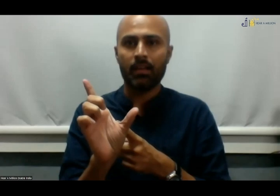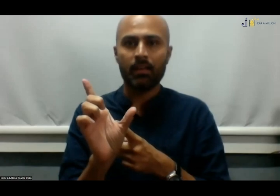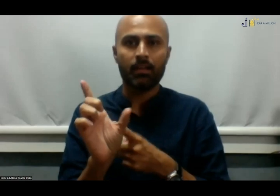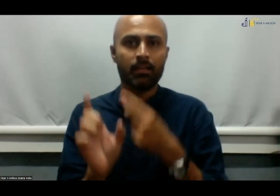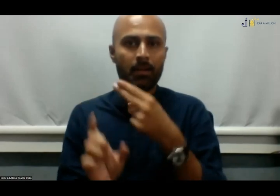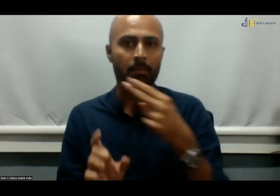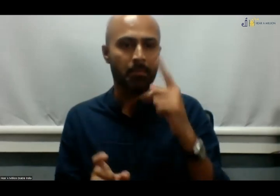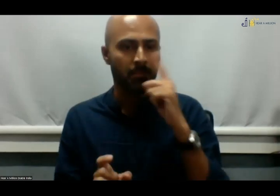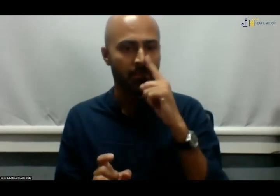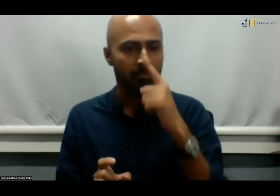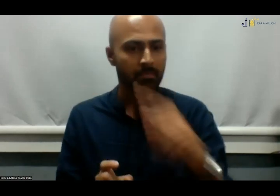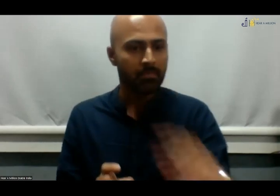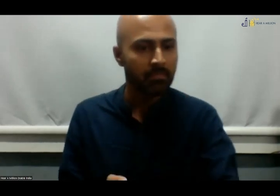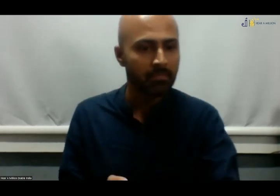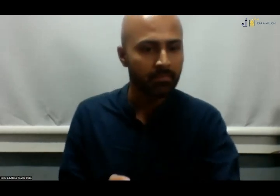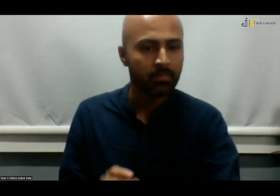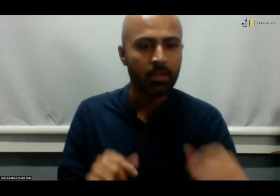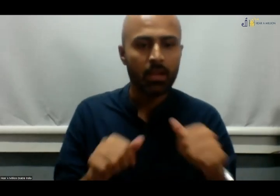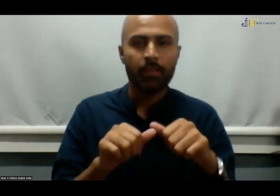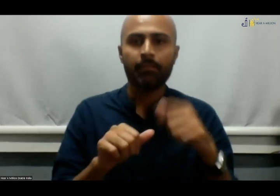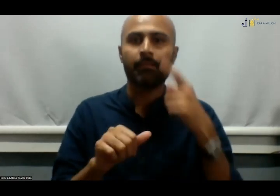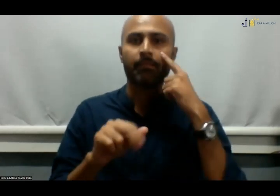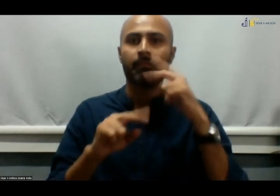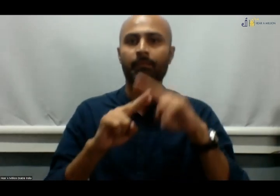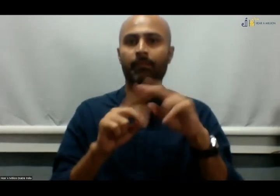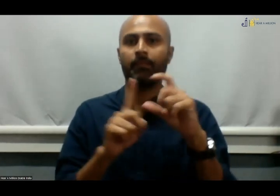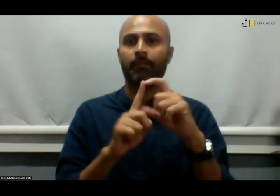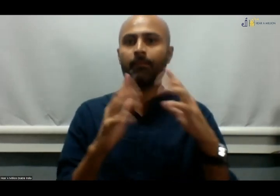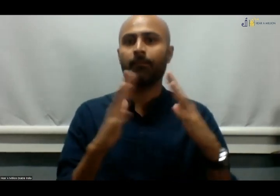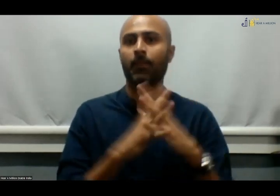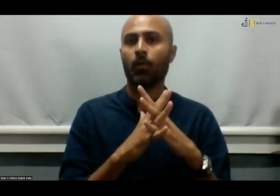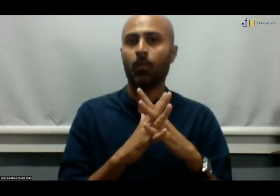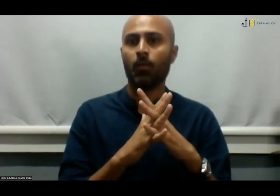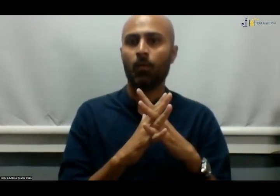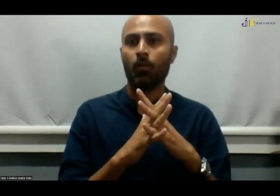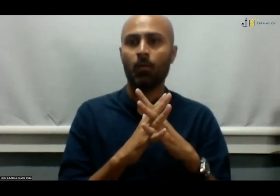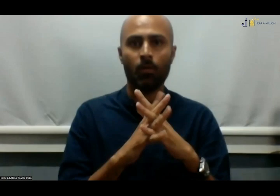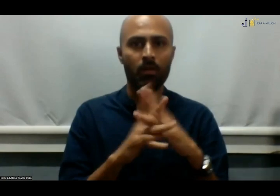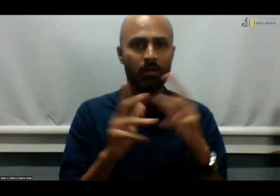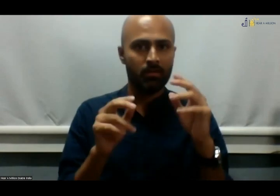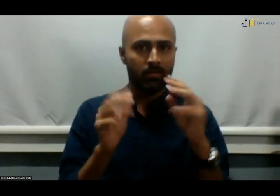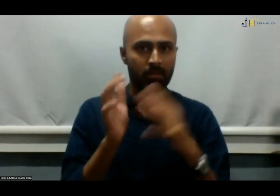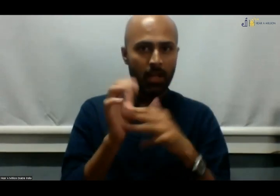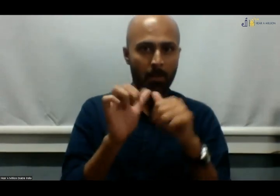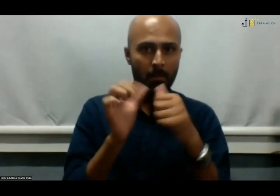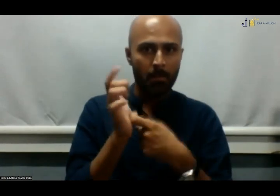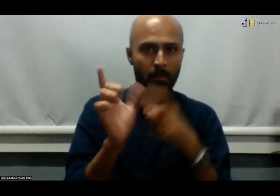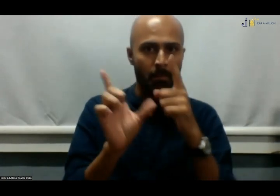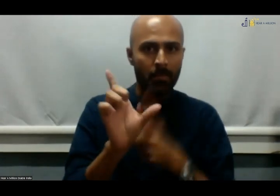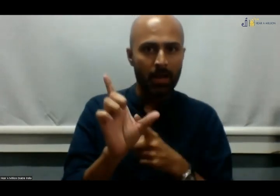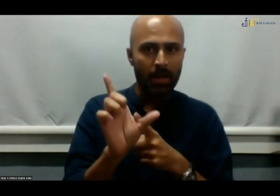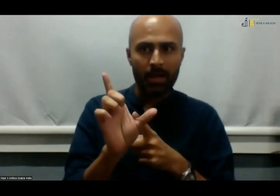Now we will be having Maria from AIFDW.